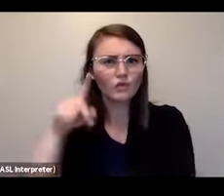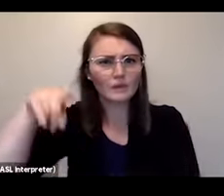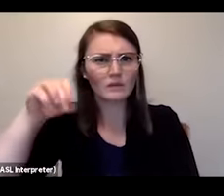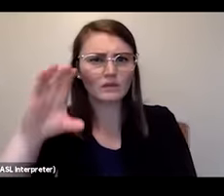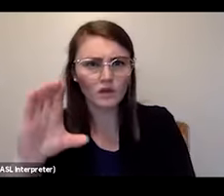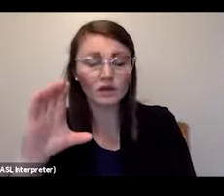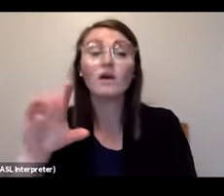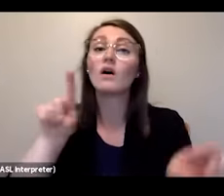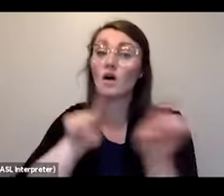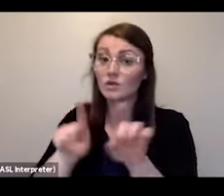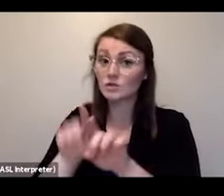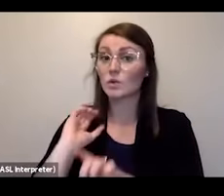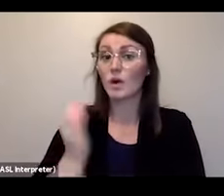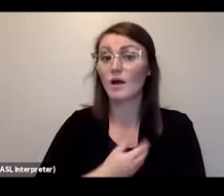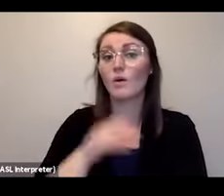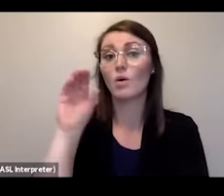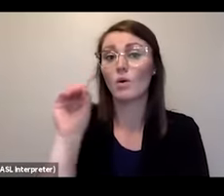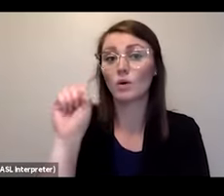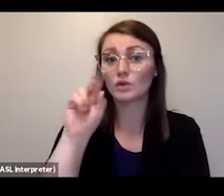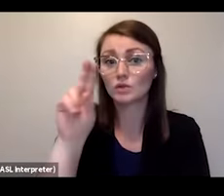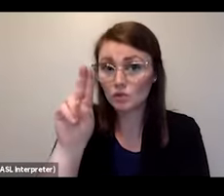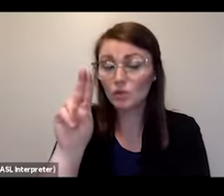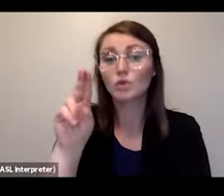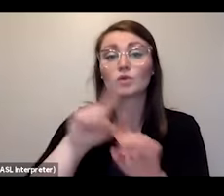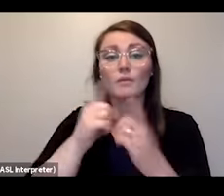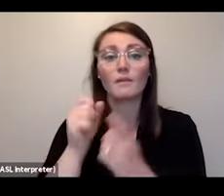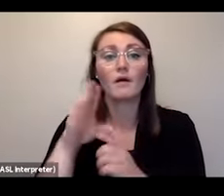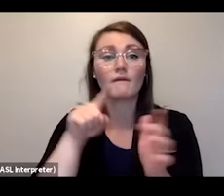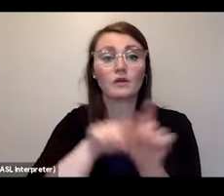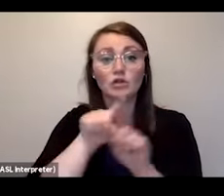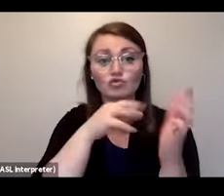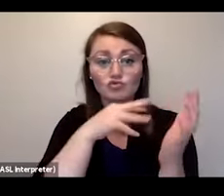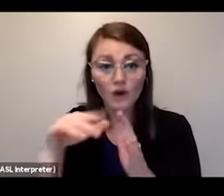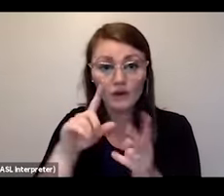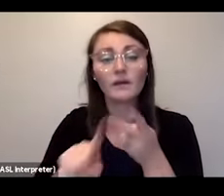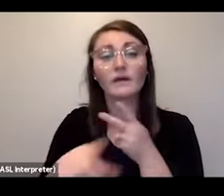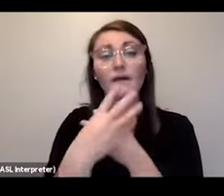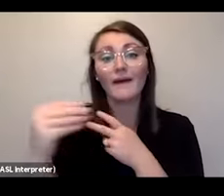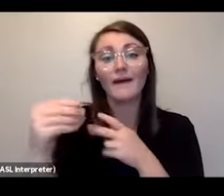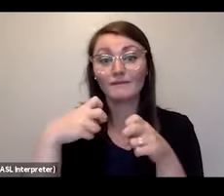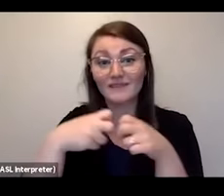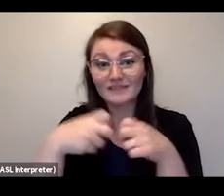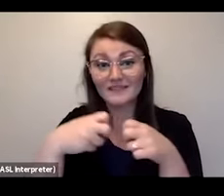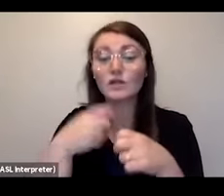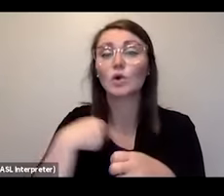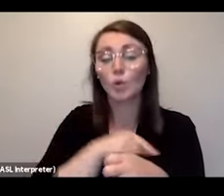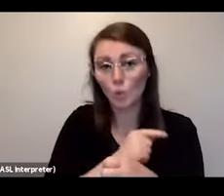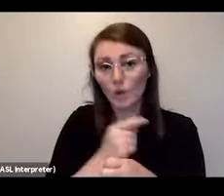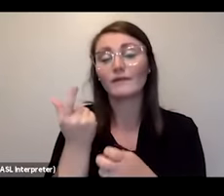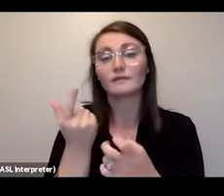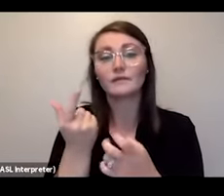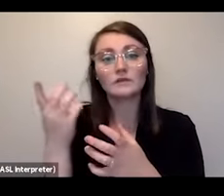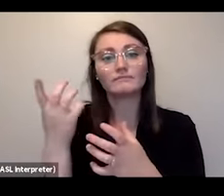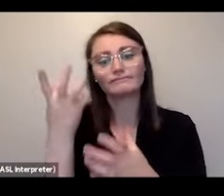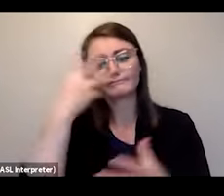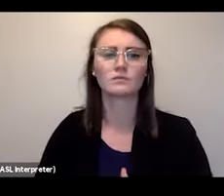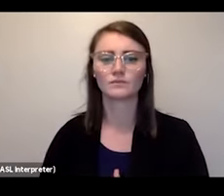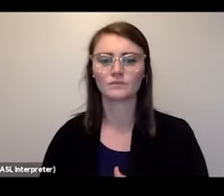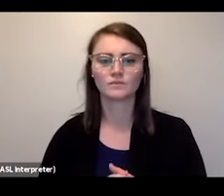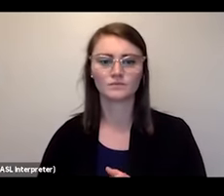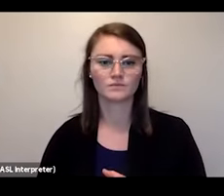and Physics members have compiled a document of anti-racism resources. I'm now going to share the link to this document in the